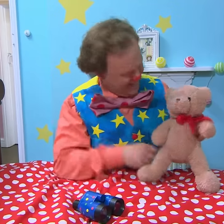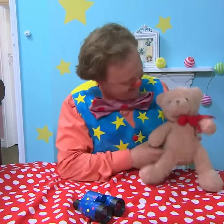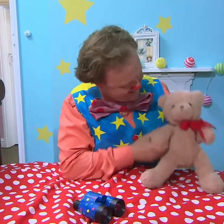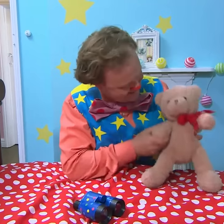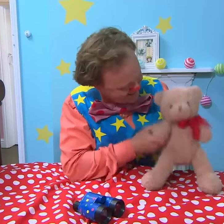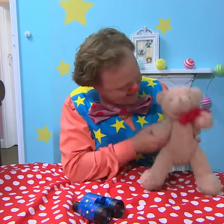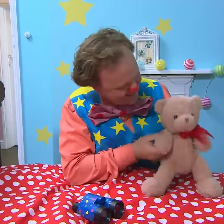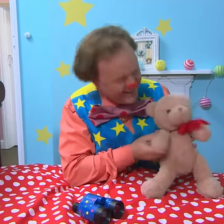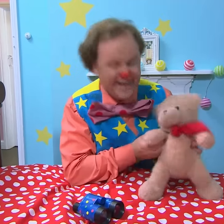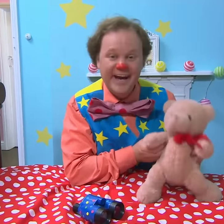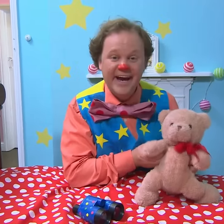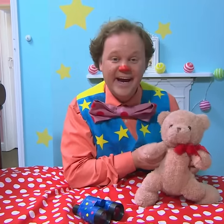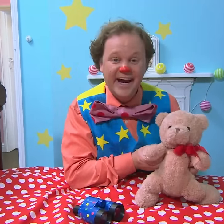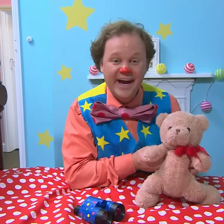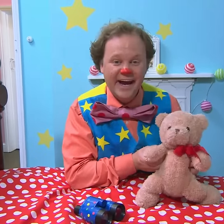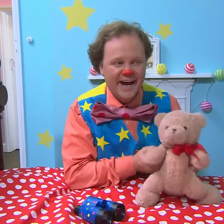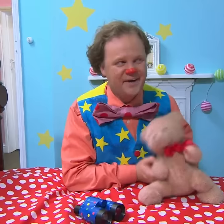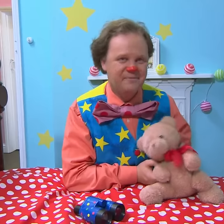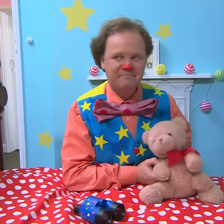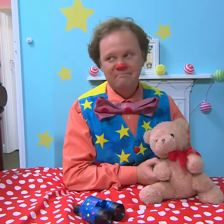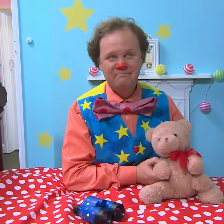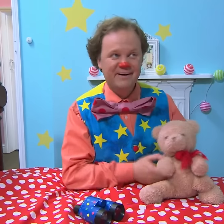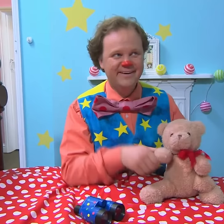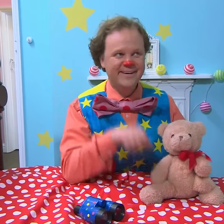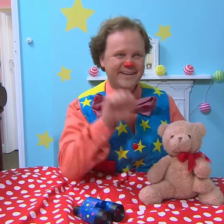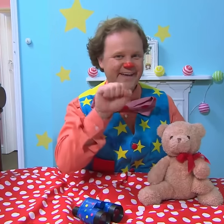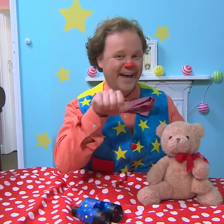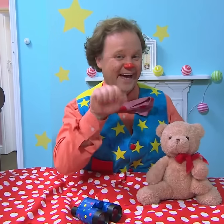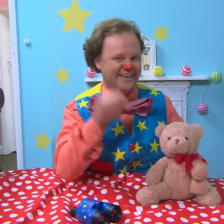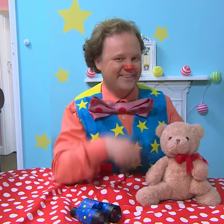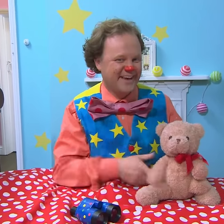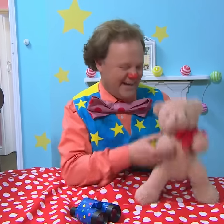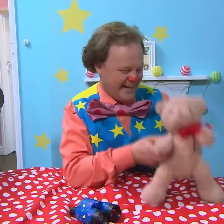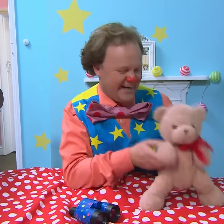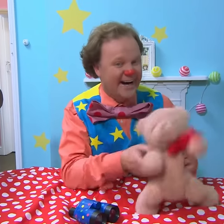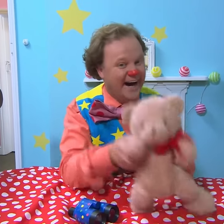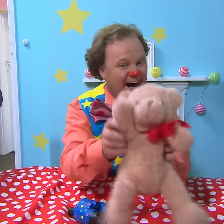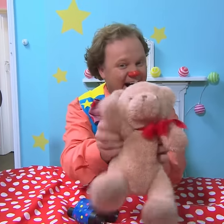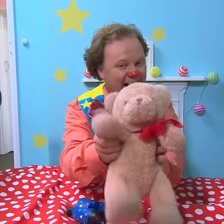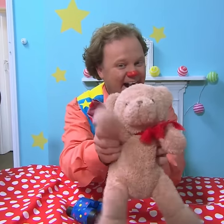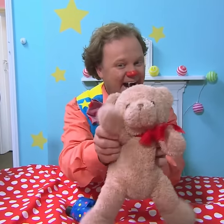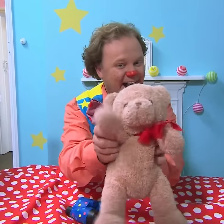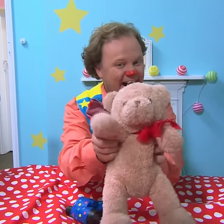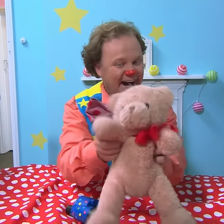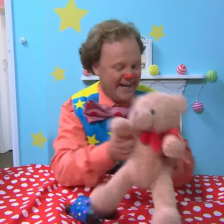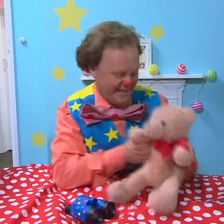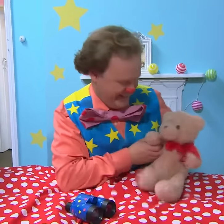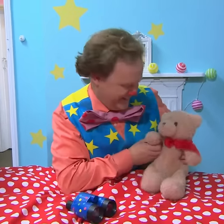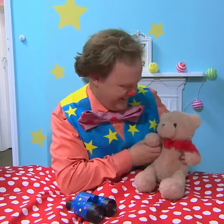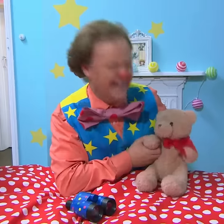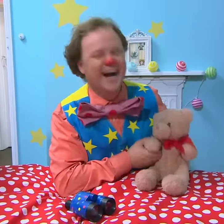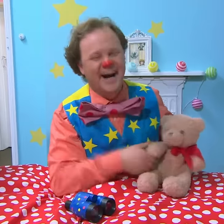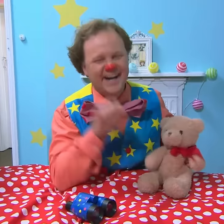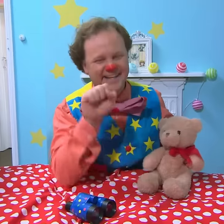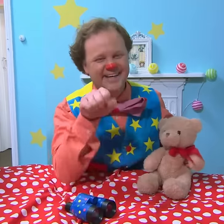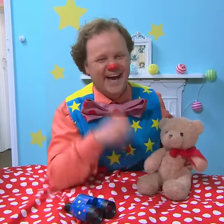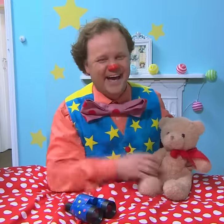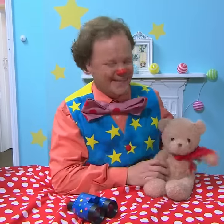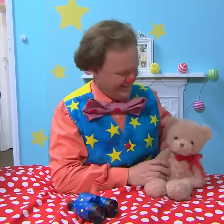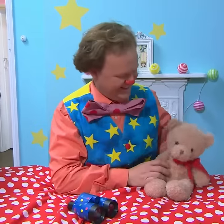Yes! Did you put the bear there, Mr Tumble? Yes. Is he your friend, Mr Tumble? Yes.